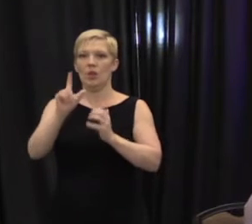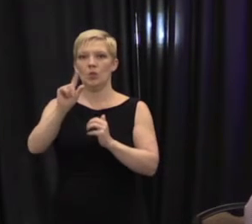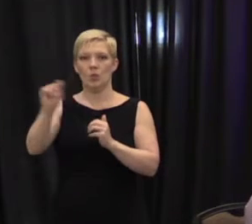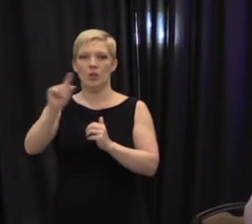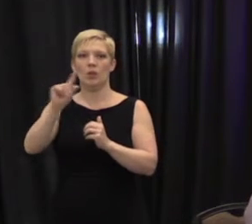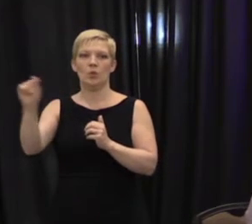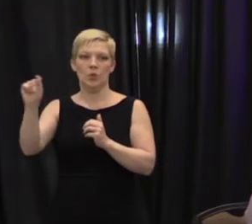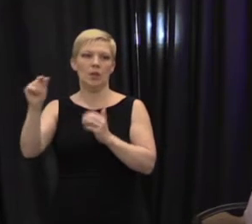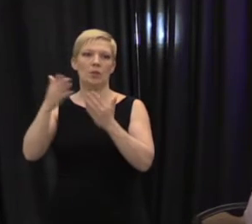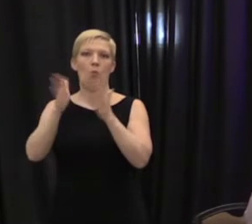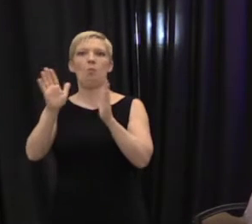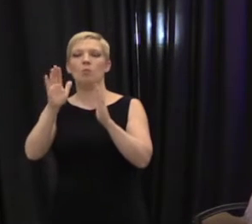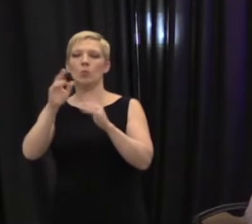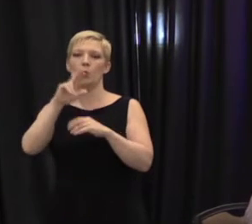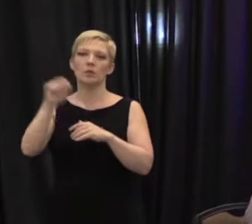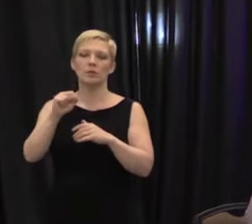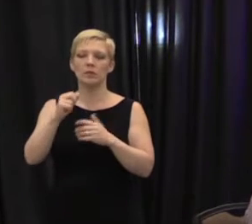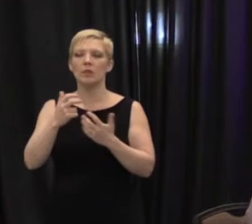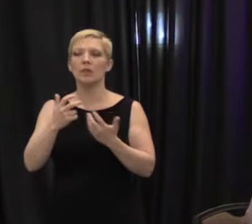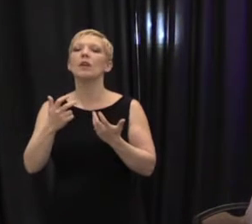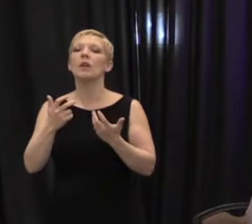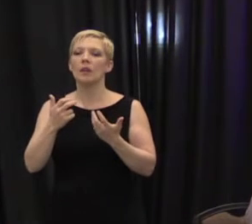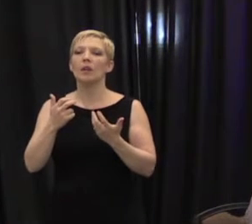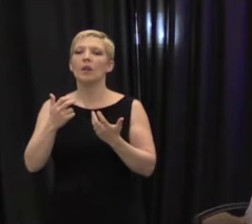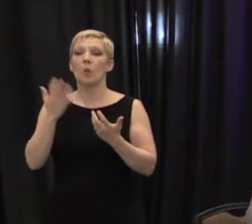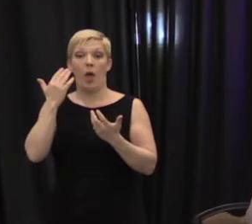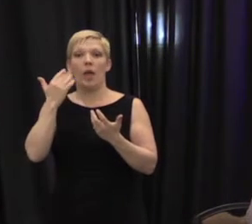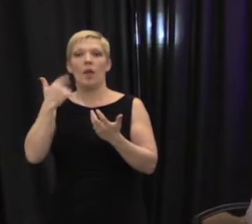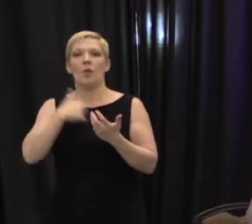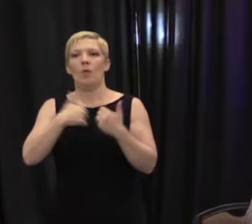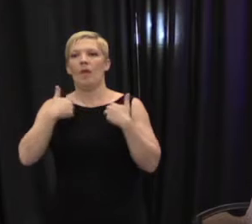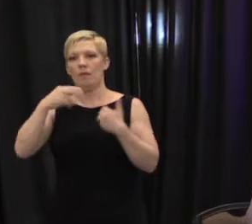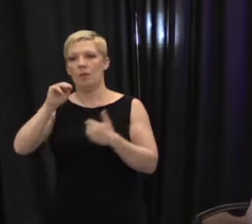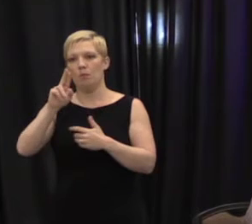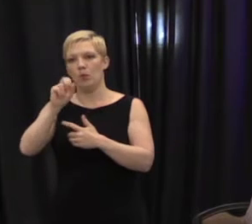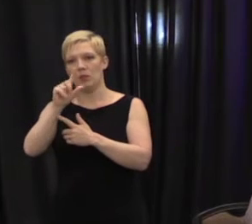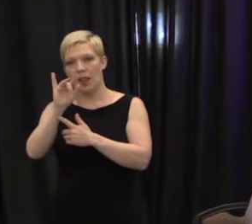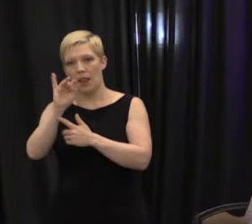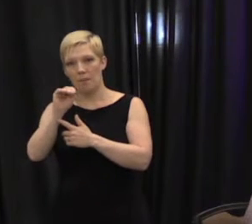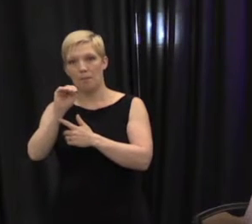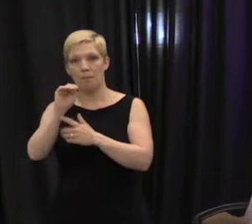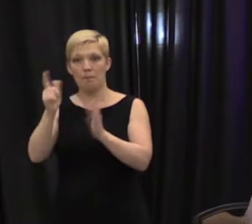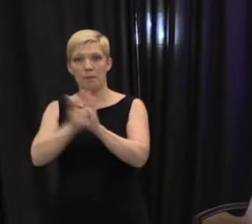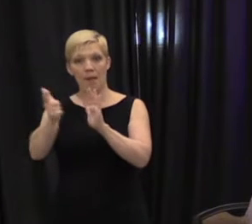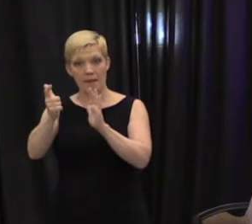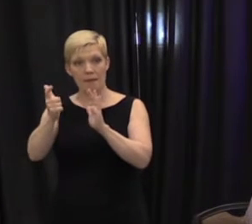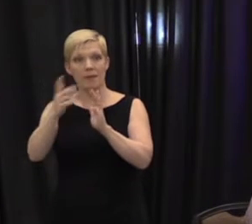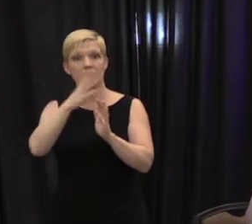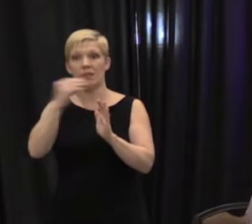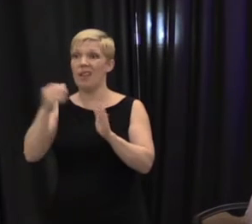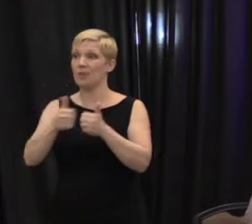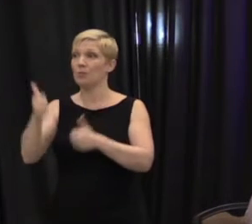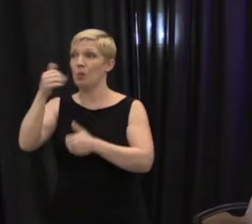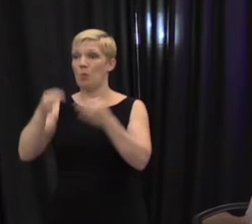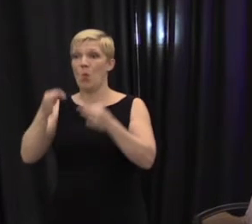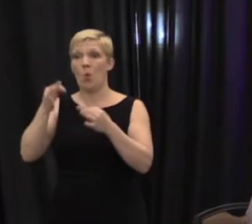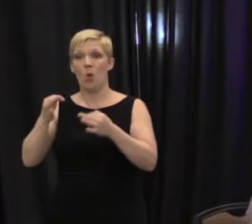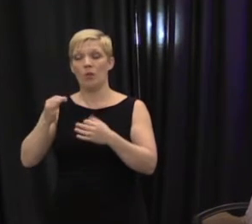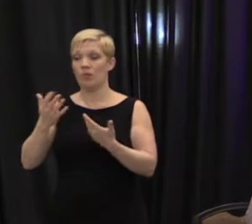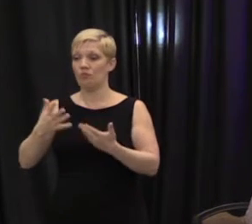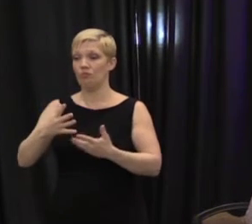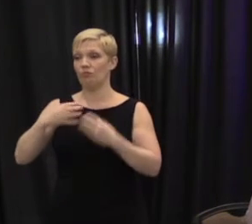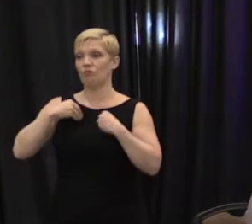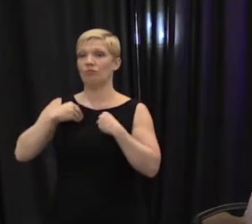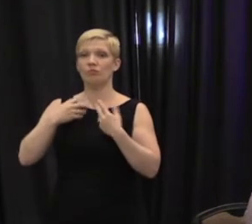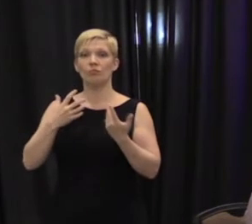United States. Why? Well, we have things like Muslim ban that are actually happening, have been codified by the Supreme Court. We have many people